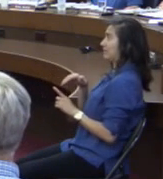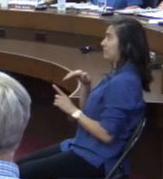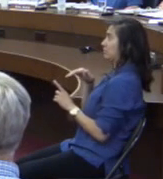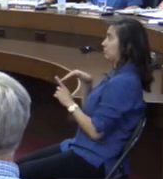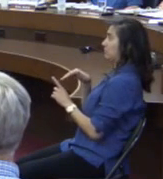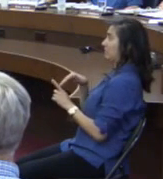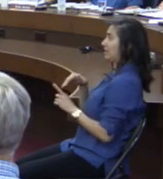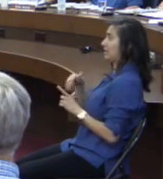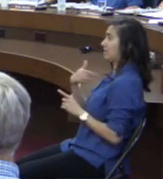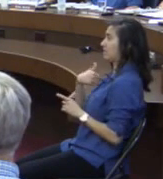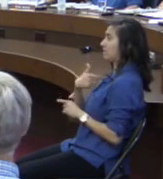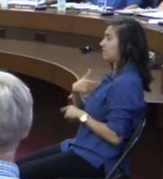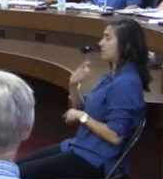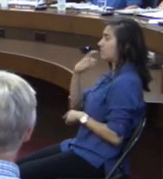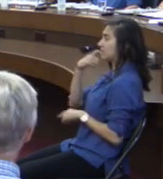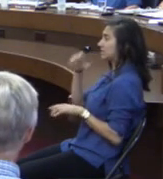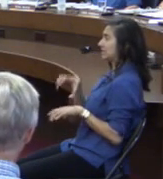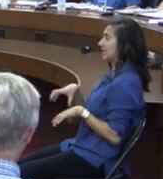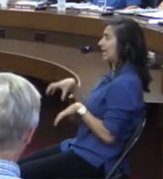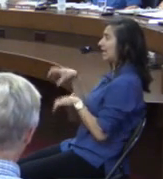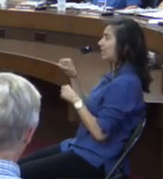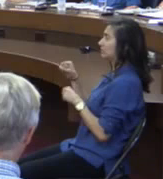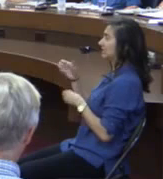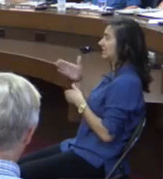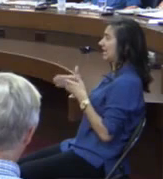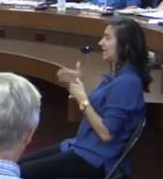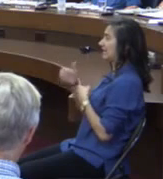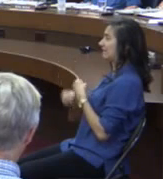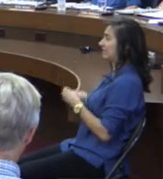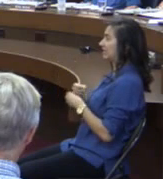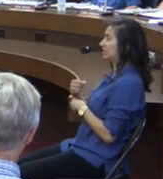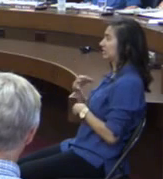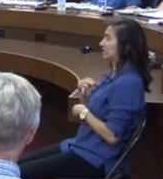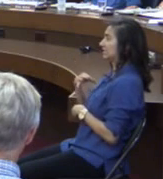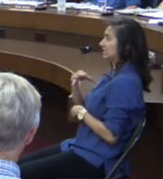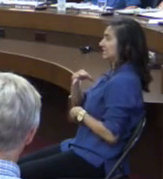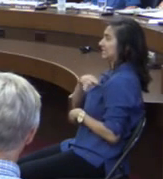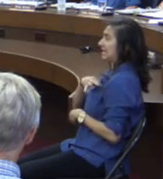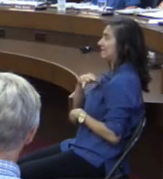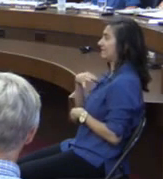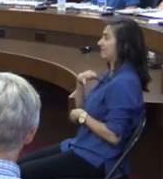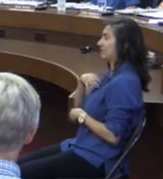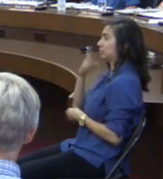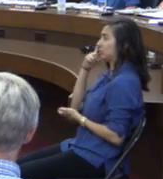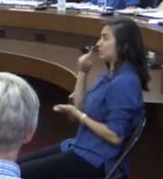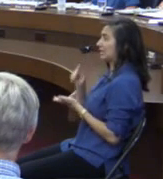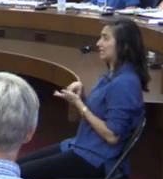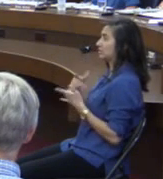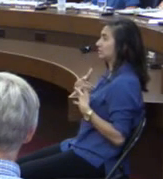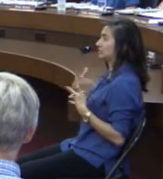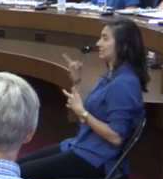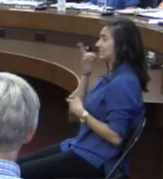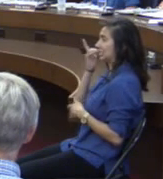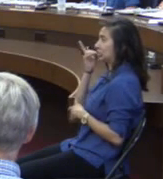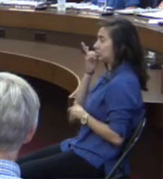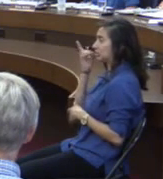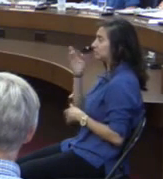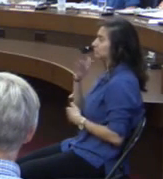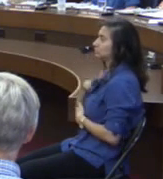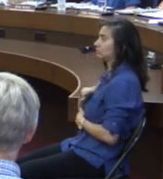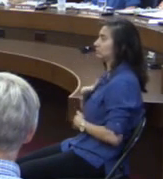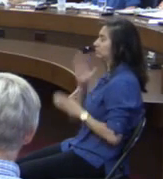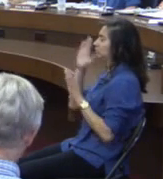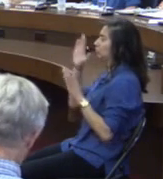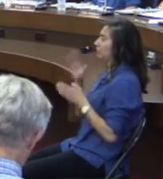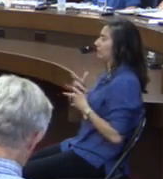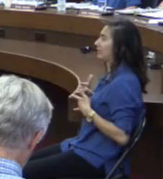recently held our end of the year staff and faculty recognition dinner. It was a wonderful